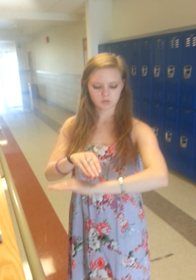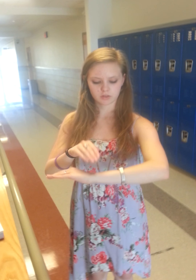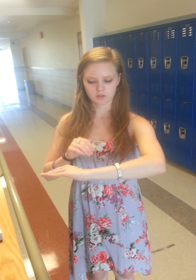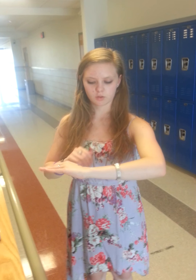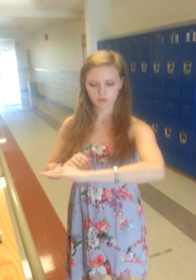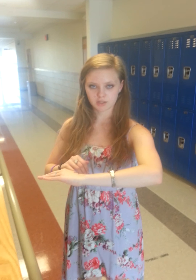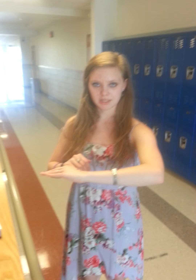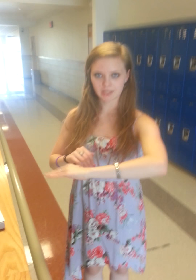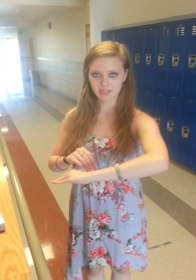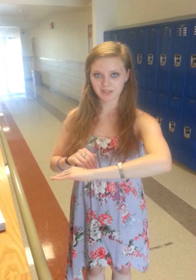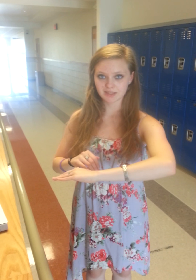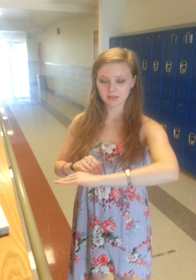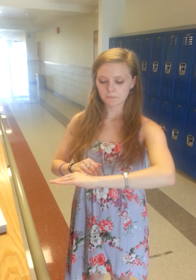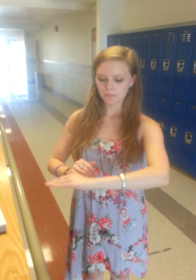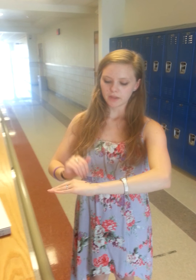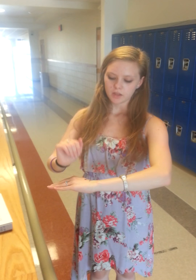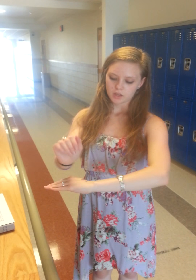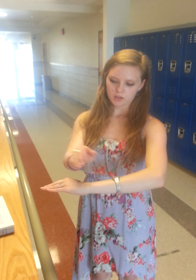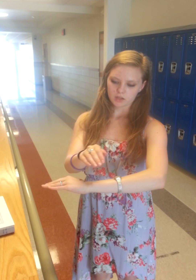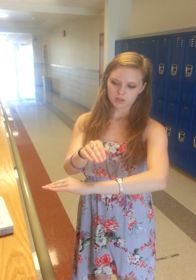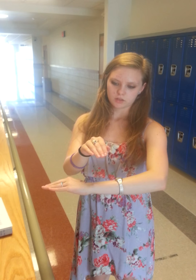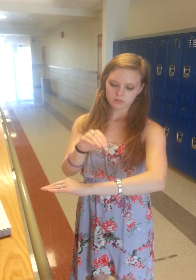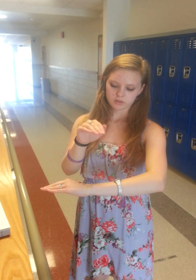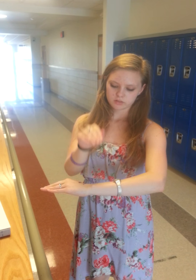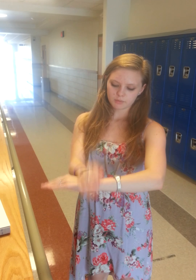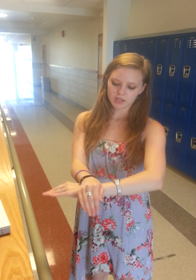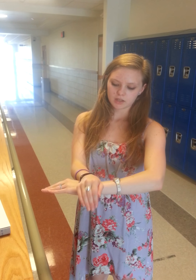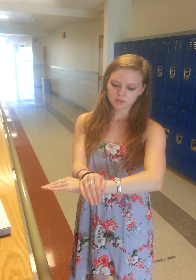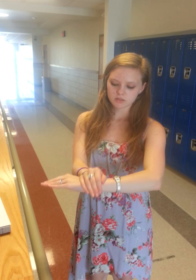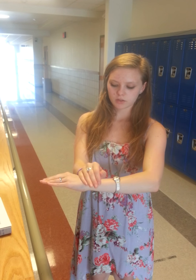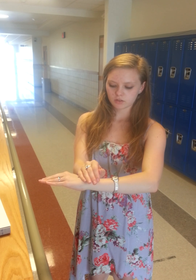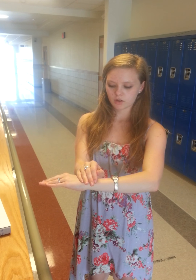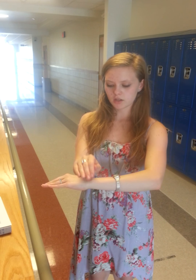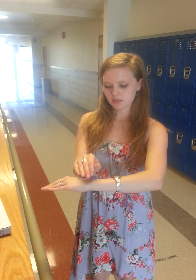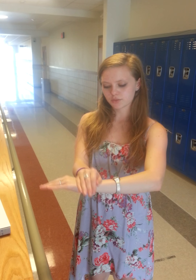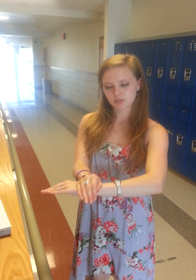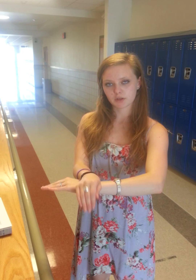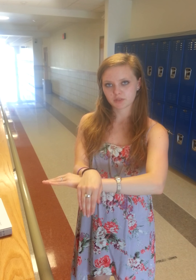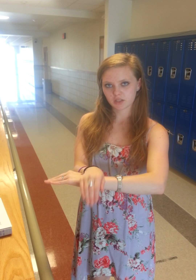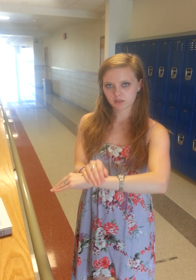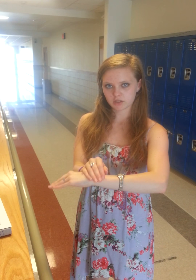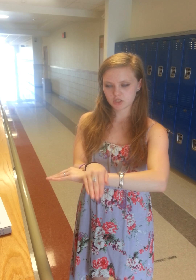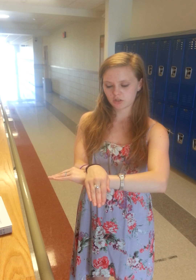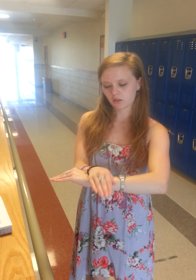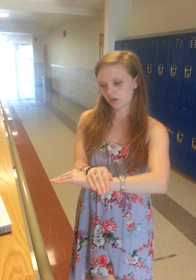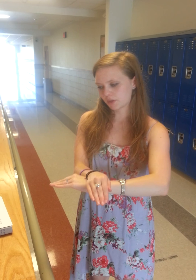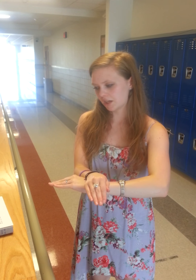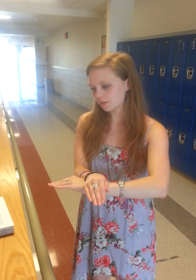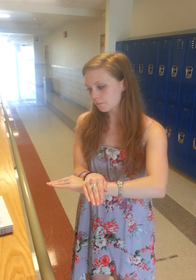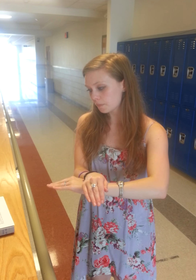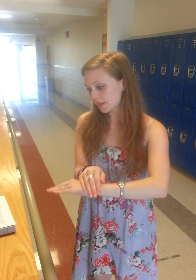to go across like this, and your dominant hand is going to cross the wrist perpendicularly to your non-dominant hand.